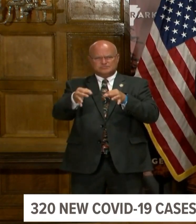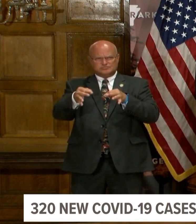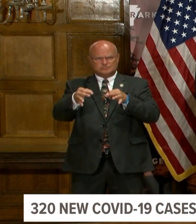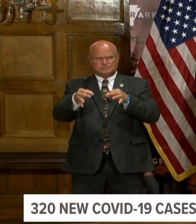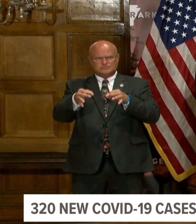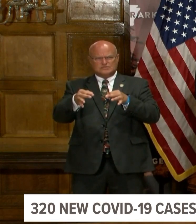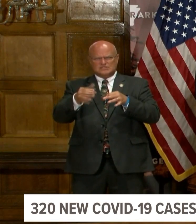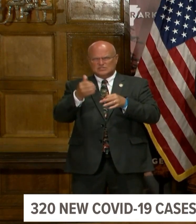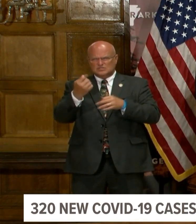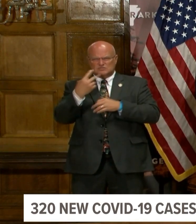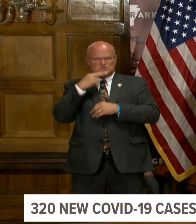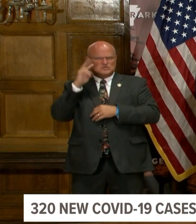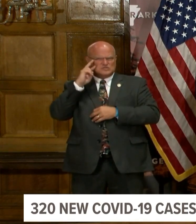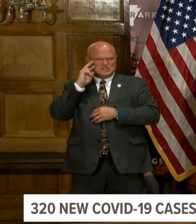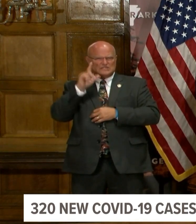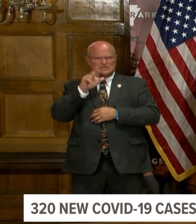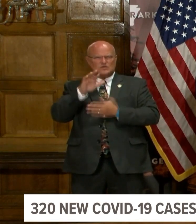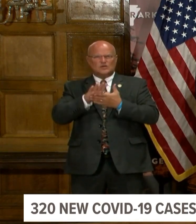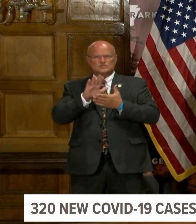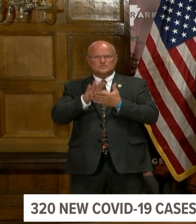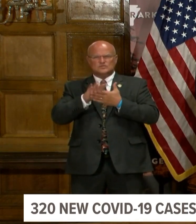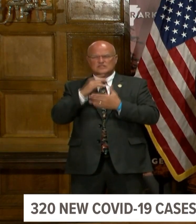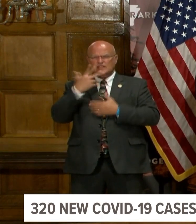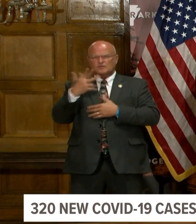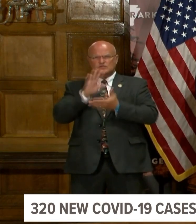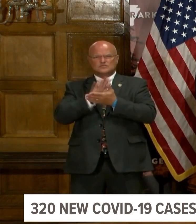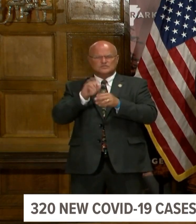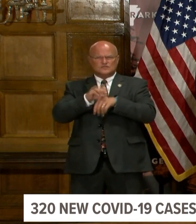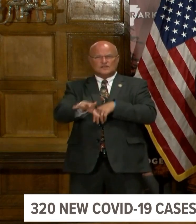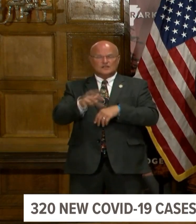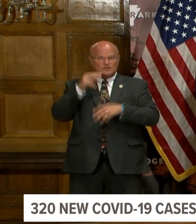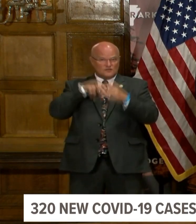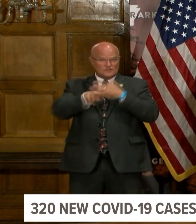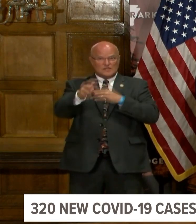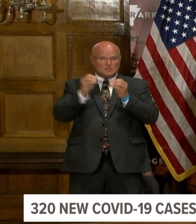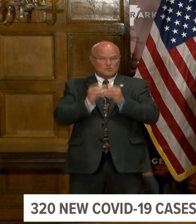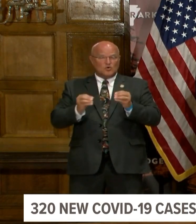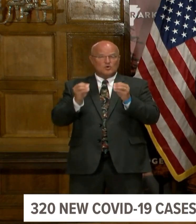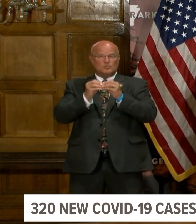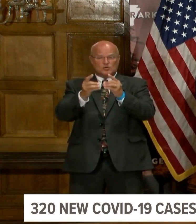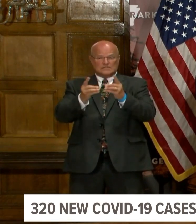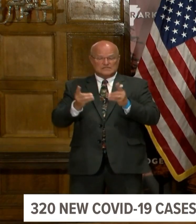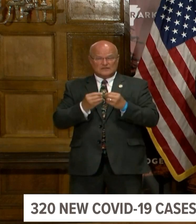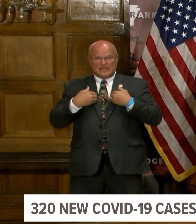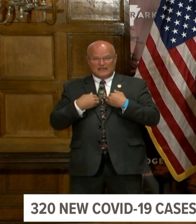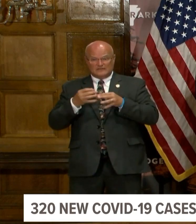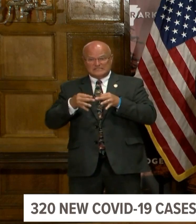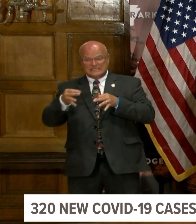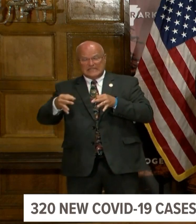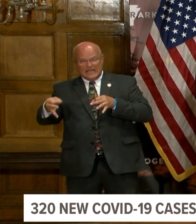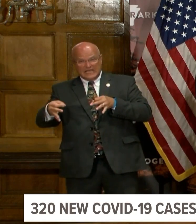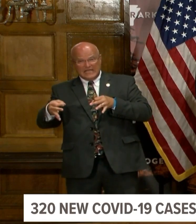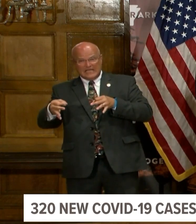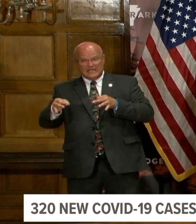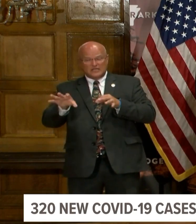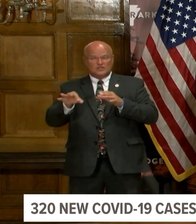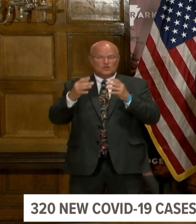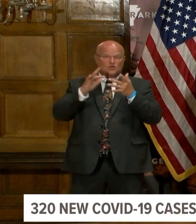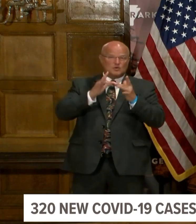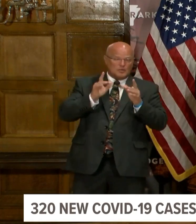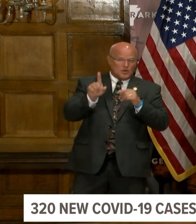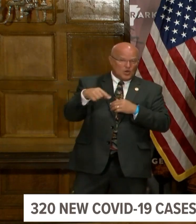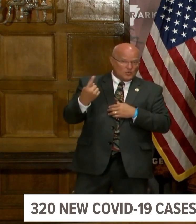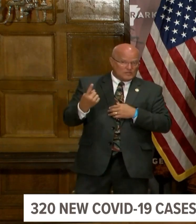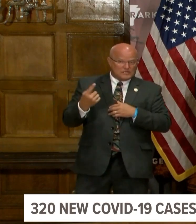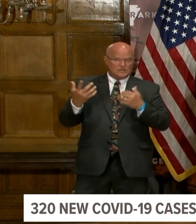Yes. Just a couple days ago, Little Rock School District said 3 schools were affected. Do you foresee more and more districts either having to delay it, choose to go remote